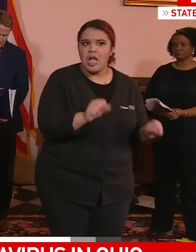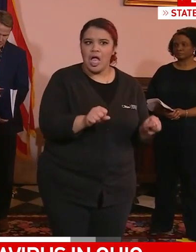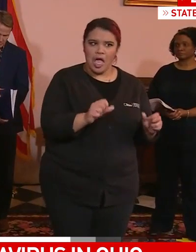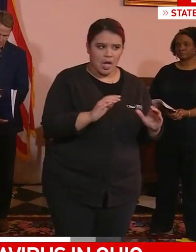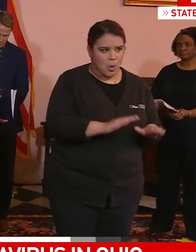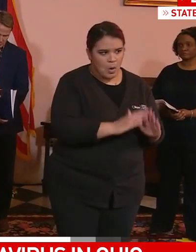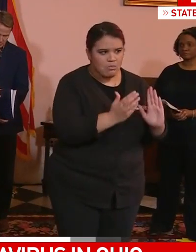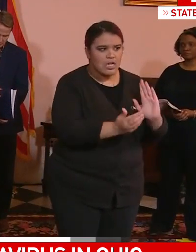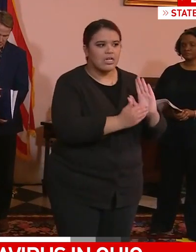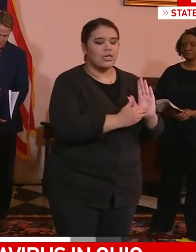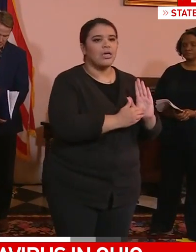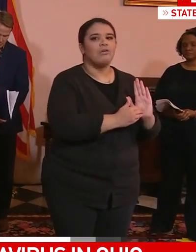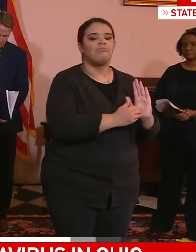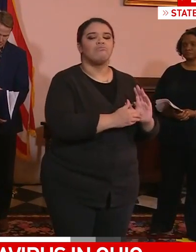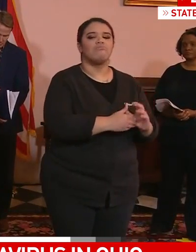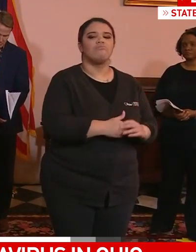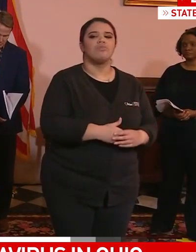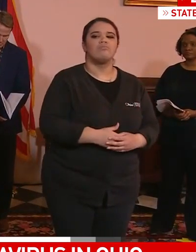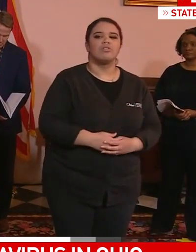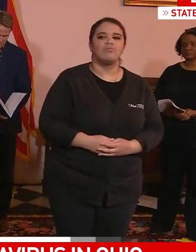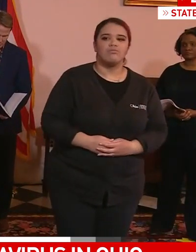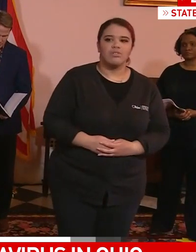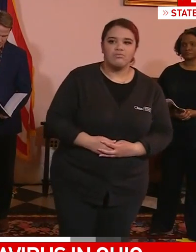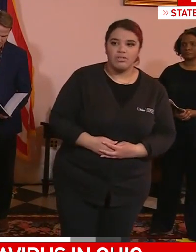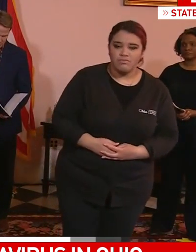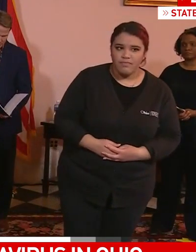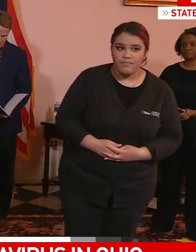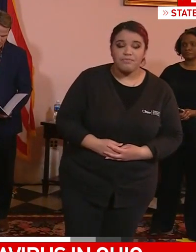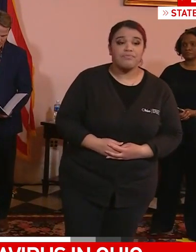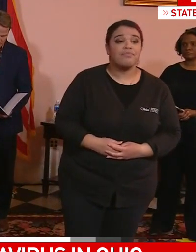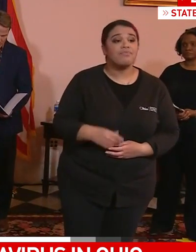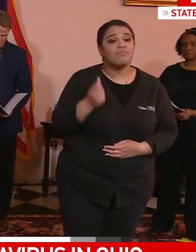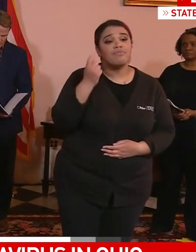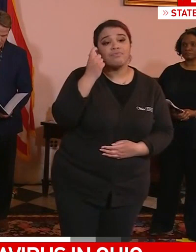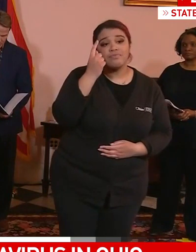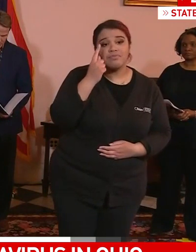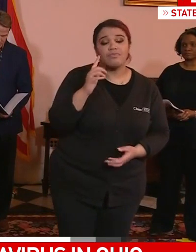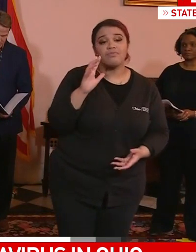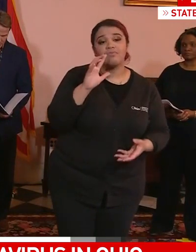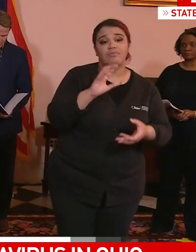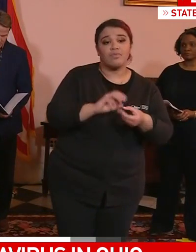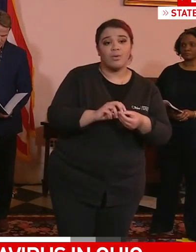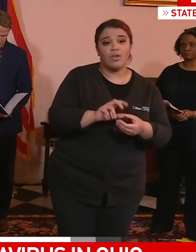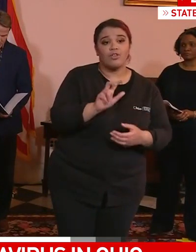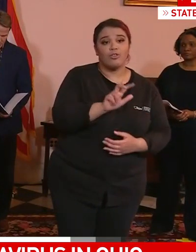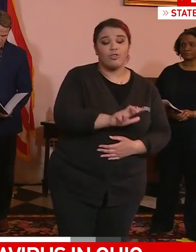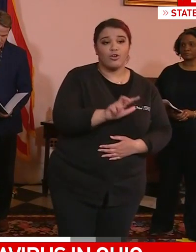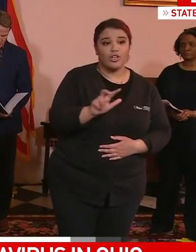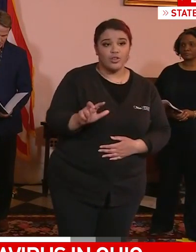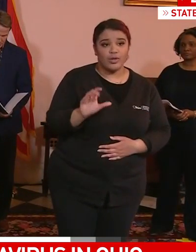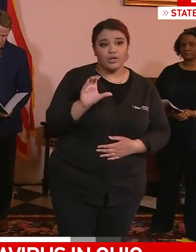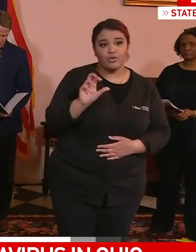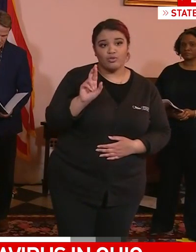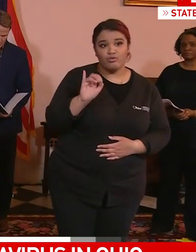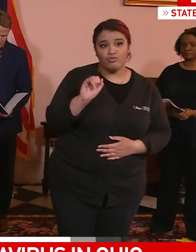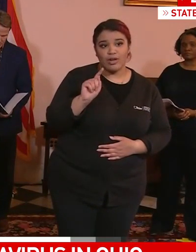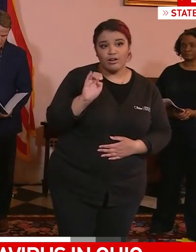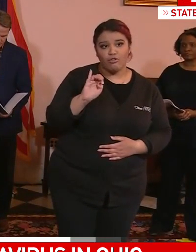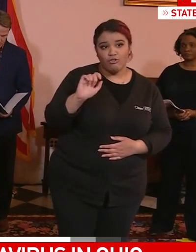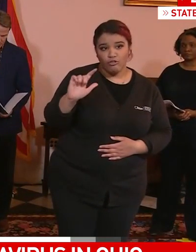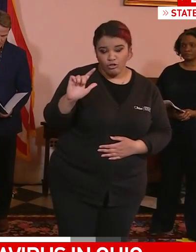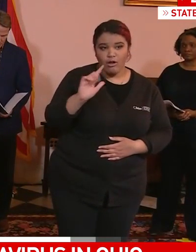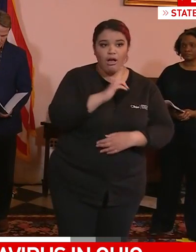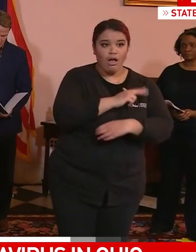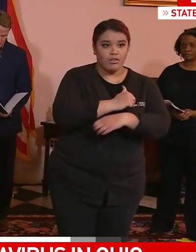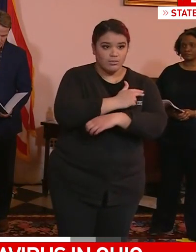could do various things that would be helpful. We have 33 critical access hospitals in our state, and traditionally those hospitals are